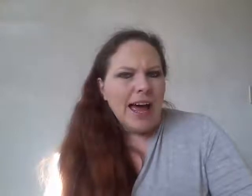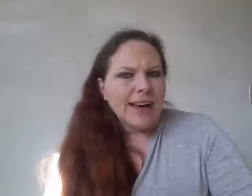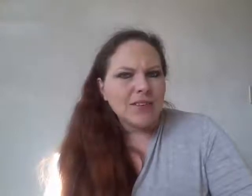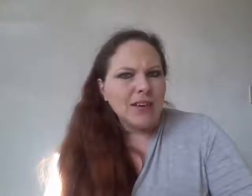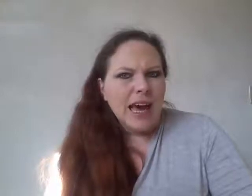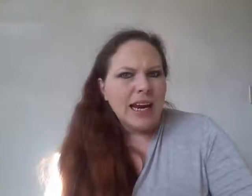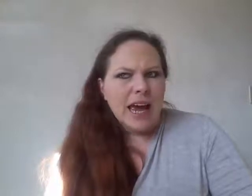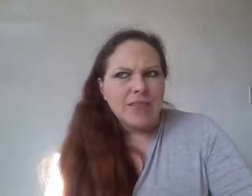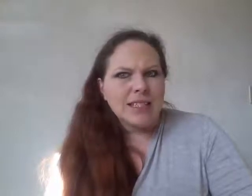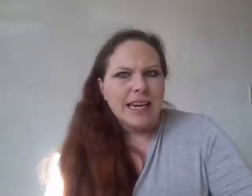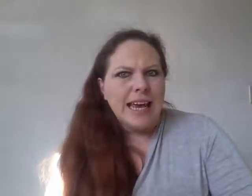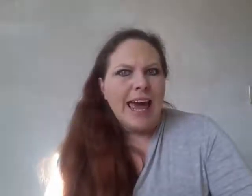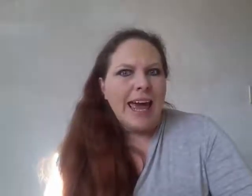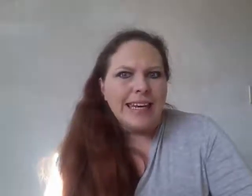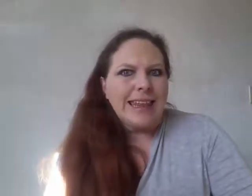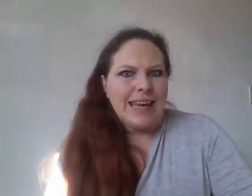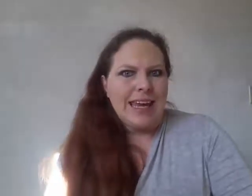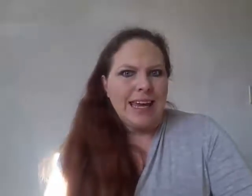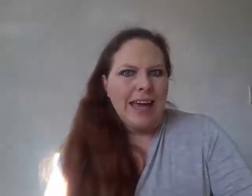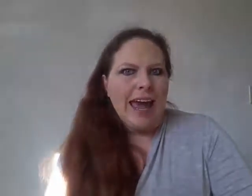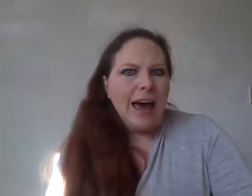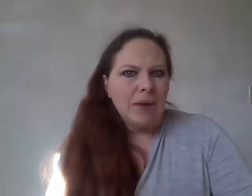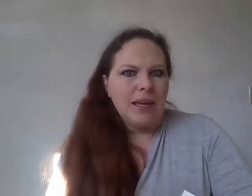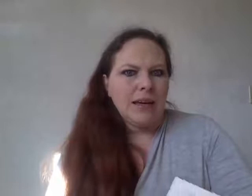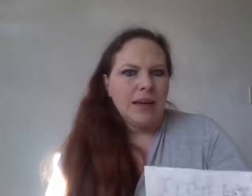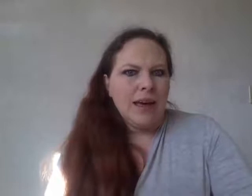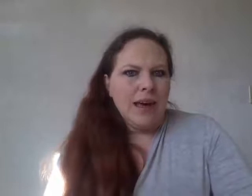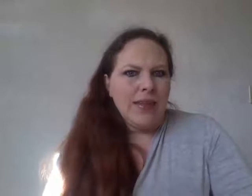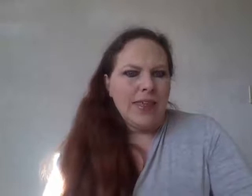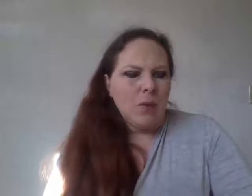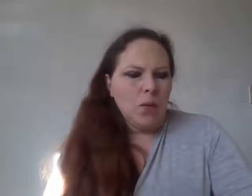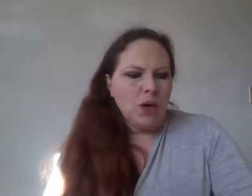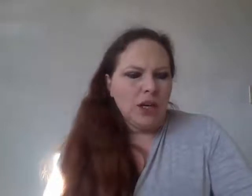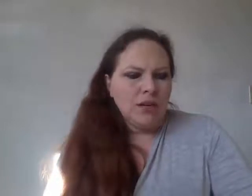As of yet, I haven't seen anything happen that would,